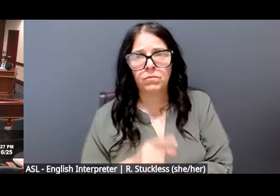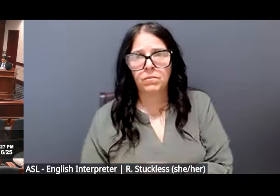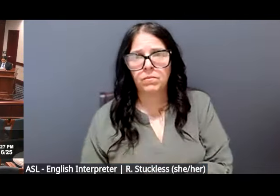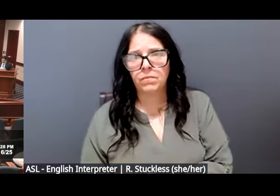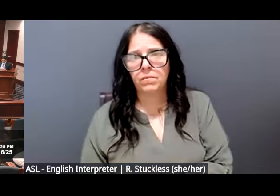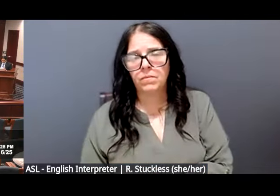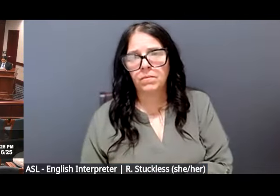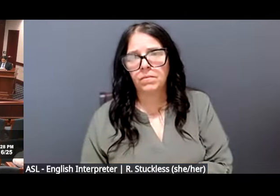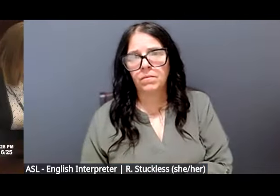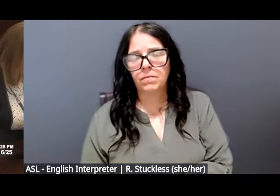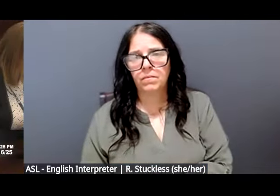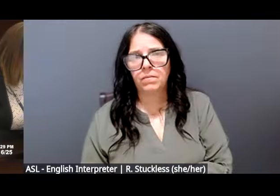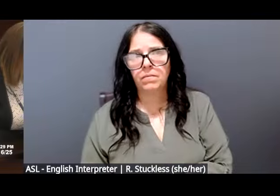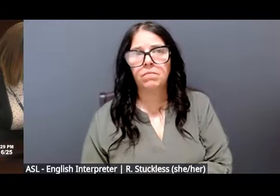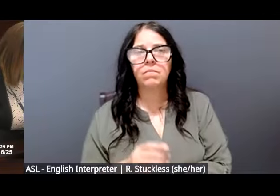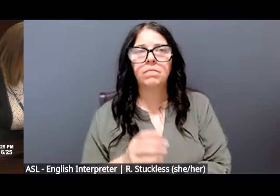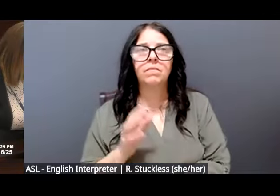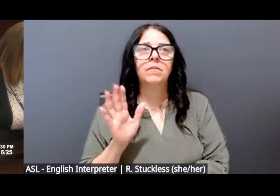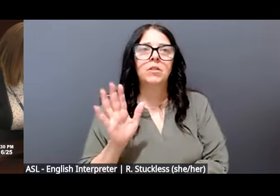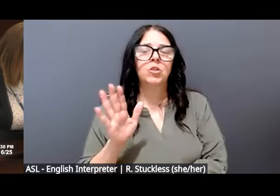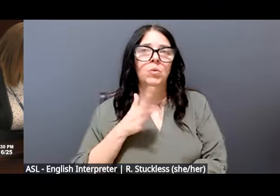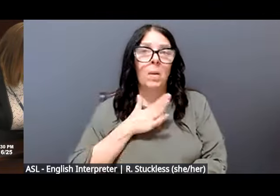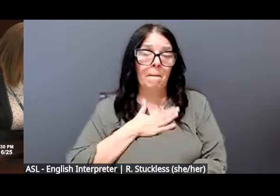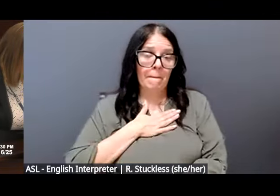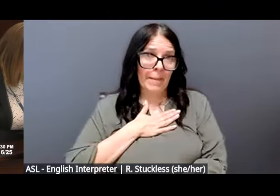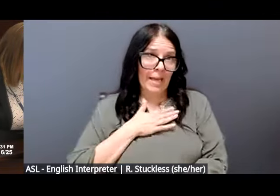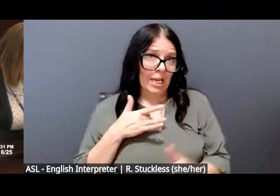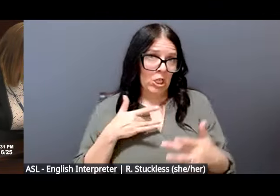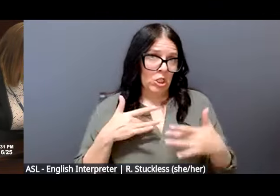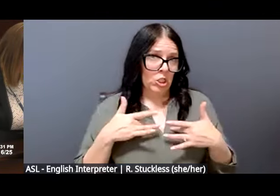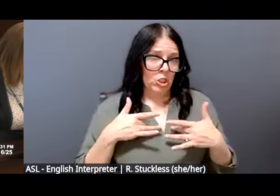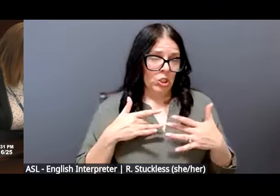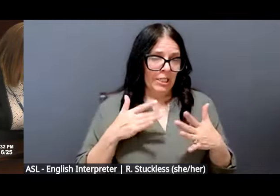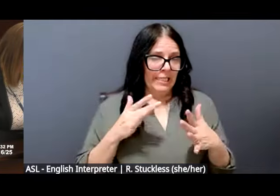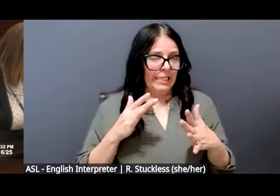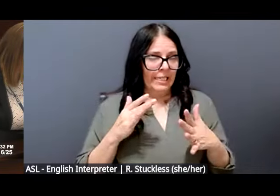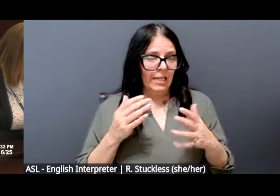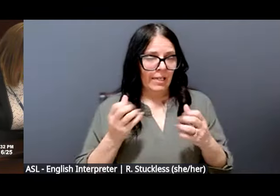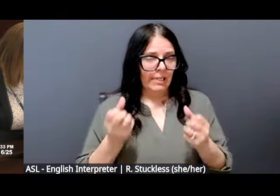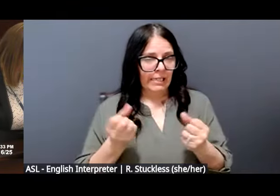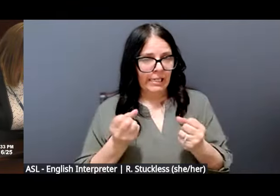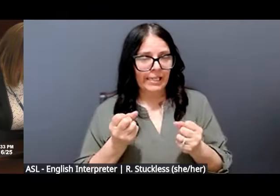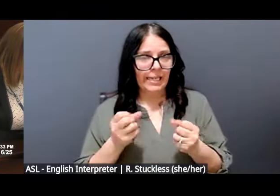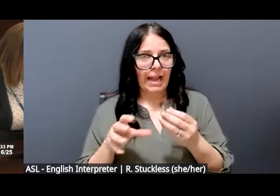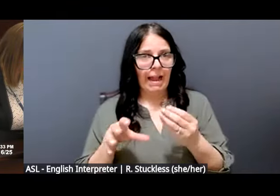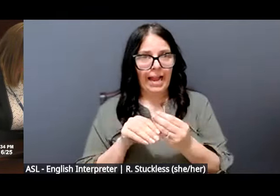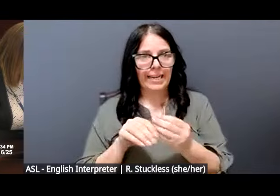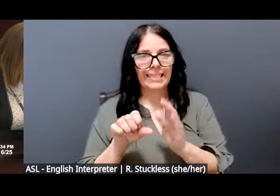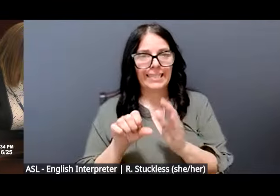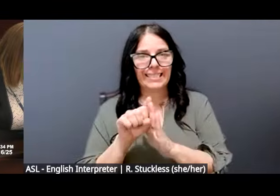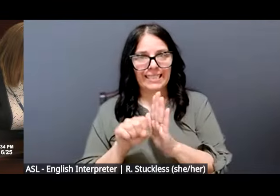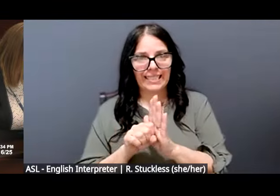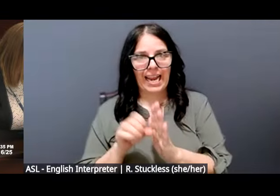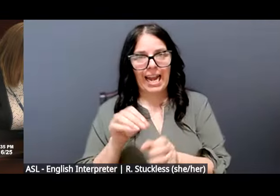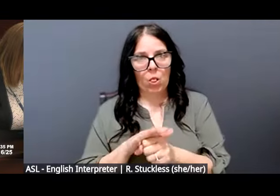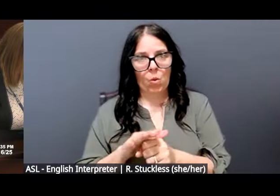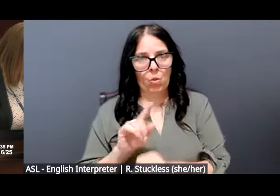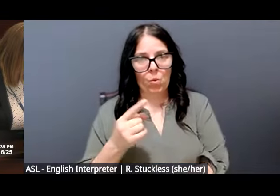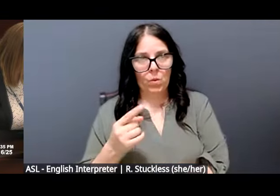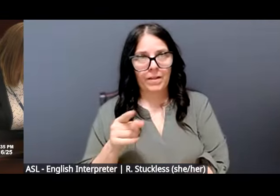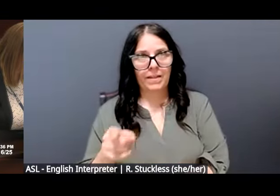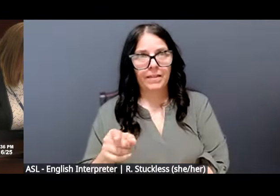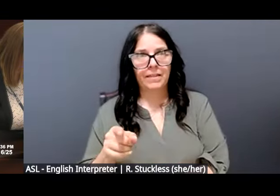the hesitation I have with adding for state and local elections only to a specific place is that the text of the constitutional amendment